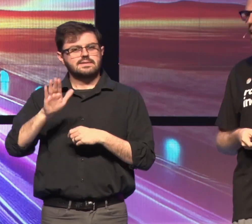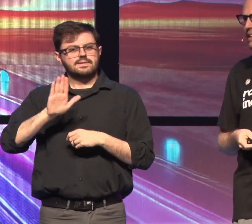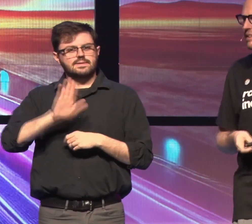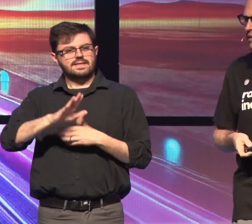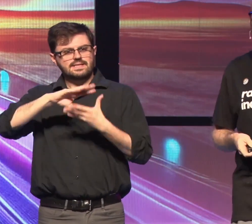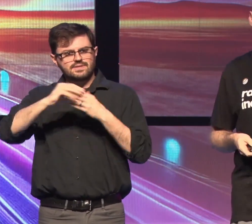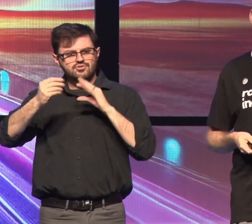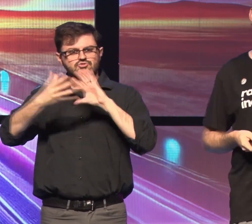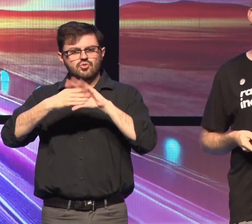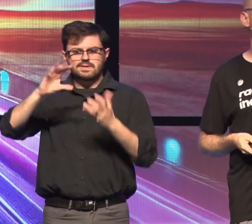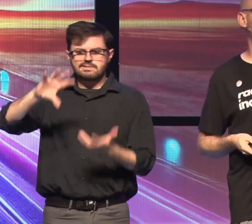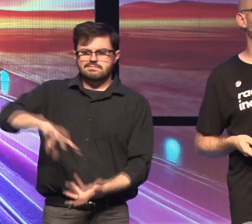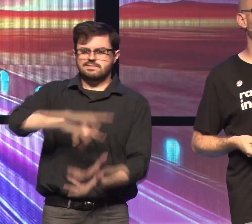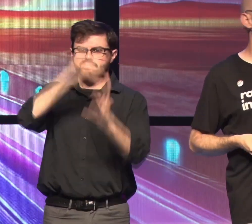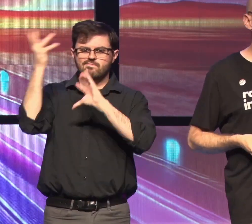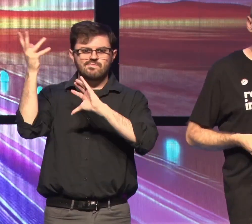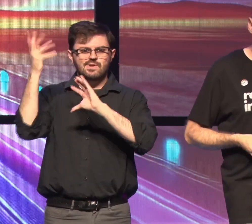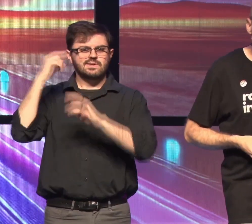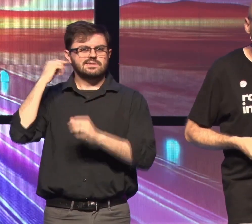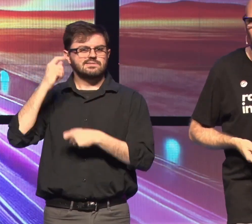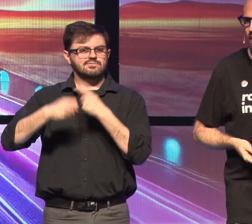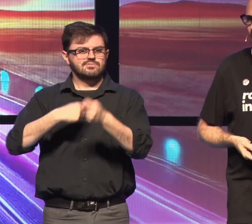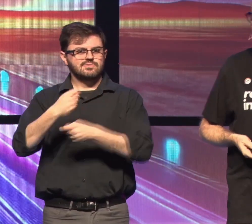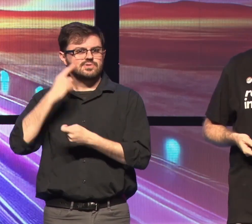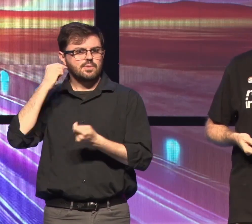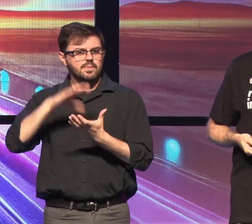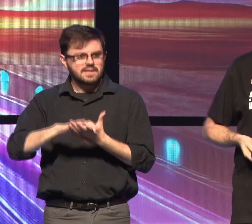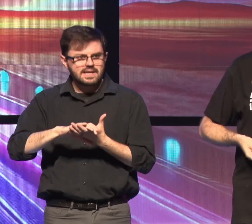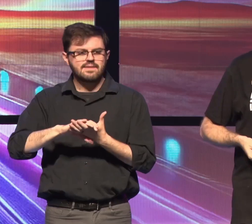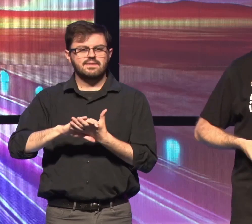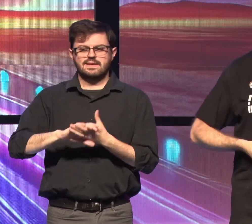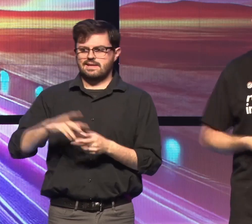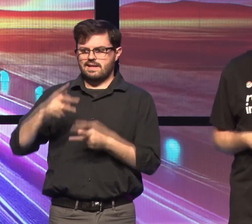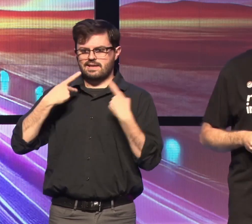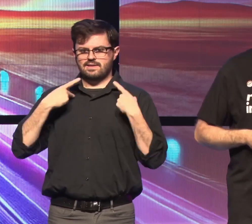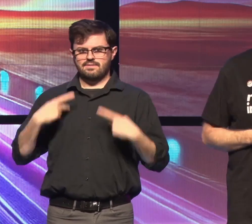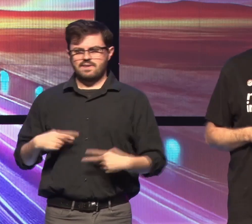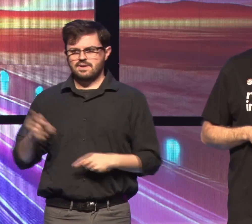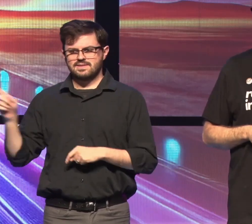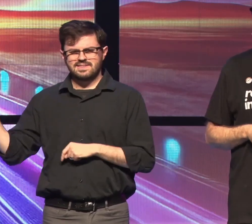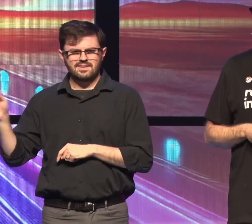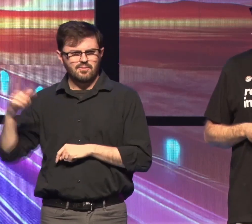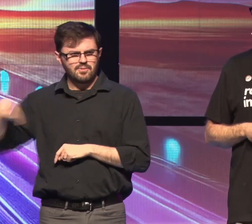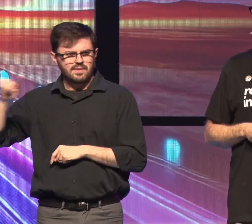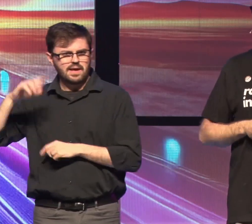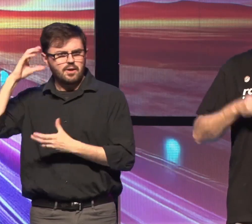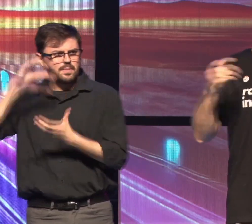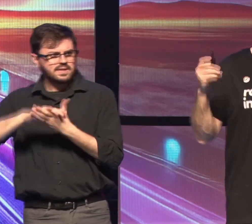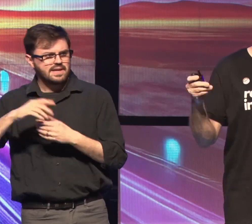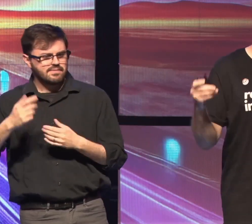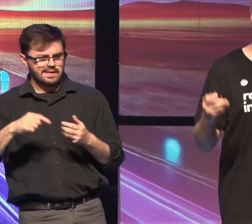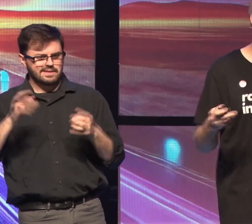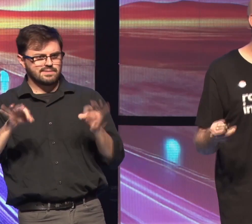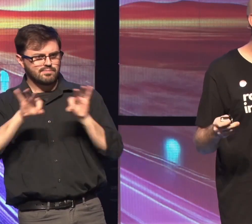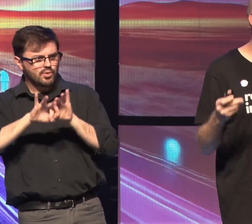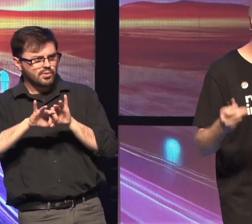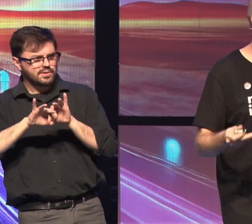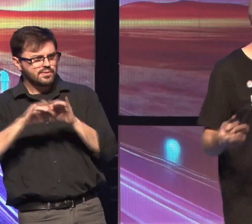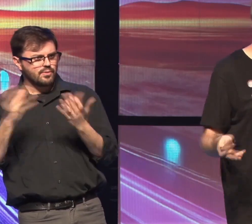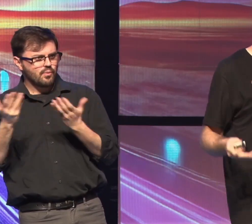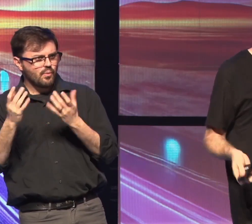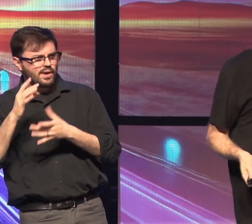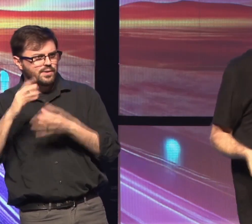kind of letting the Pharisees like off on their own little la-la land thinking this stuff actually matters. He redefines what